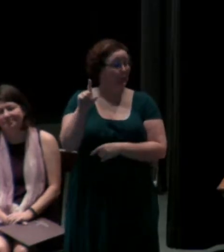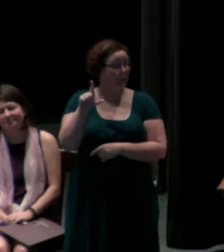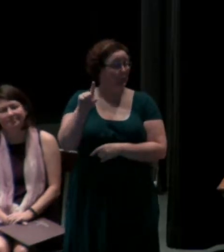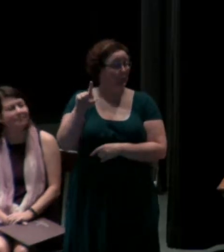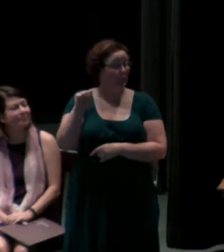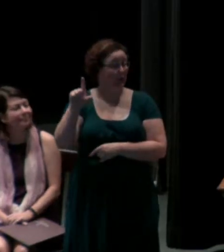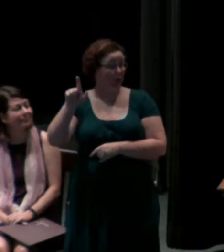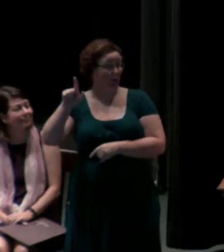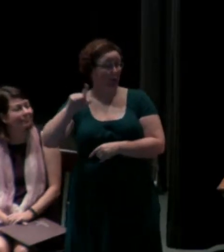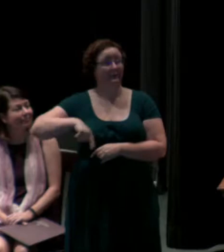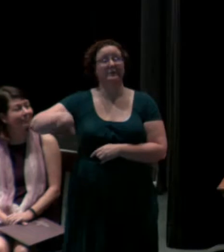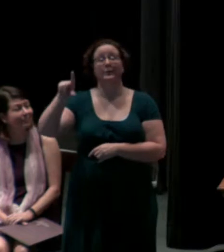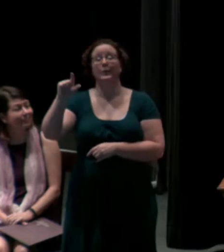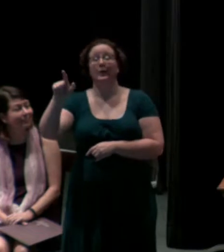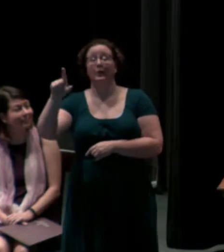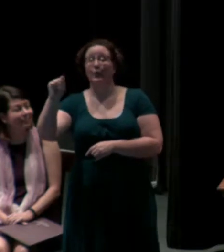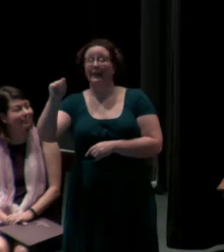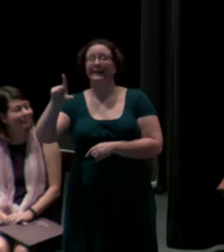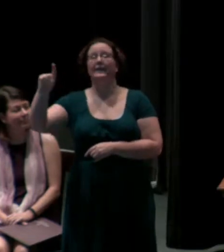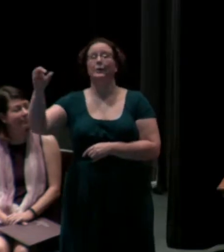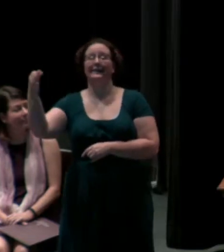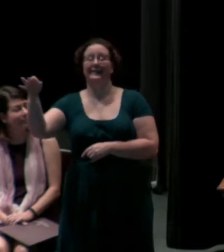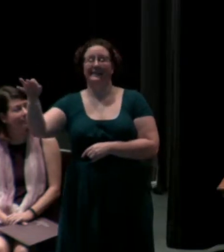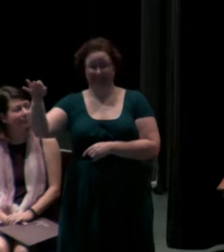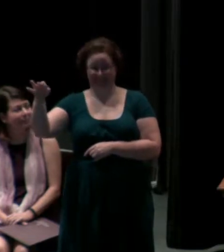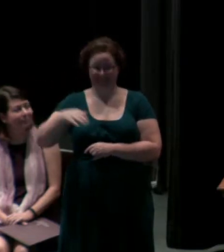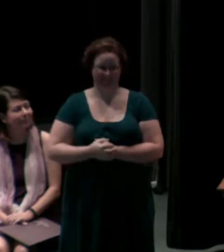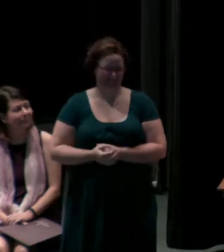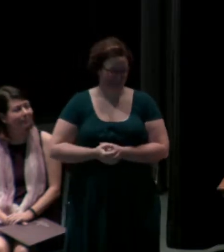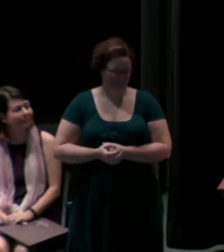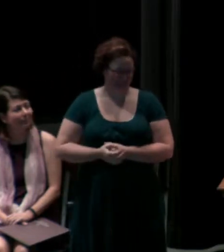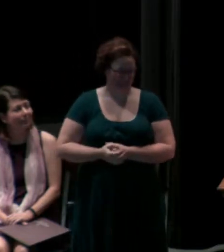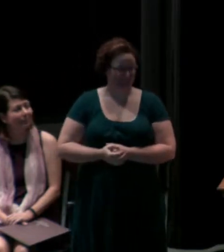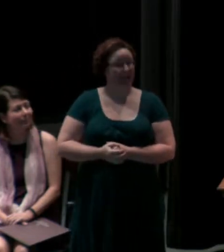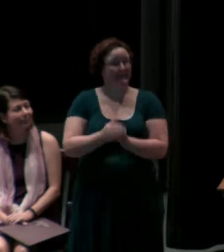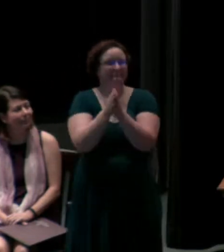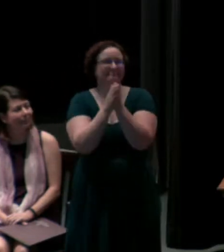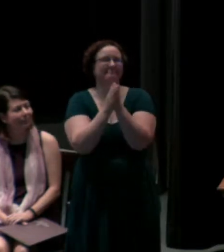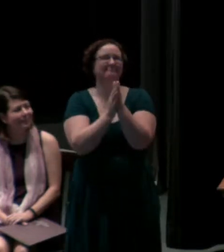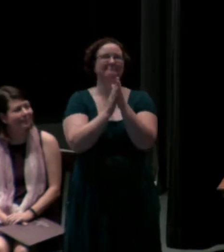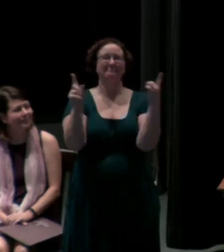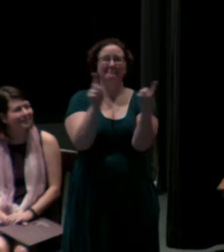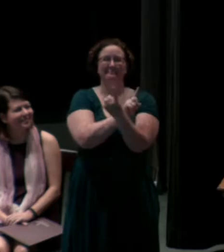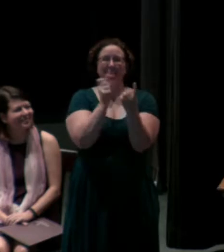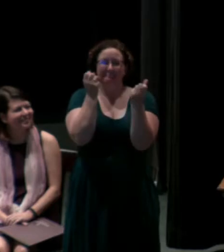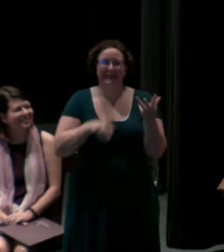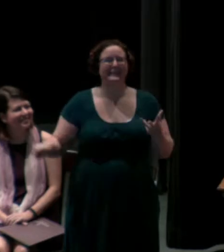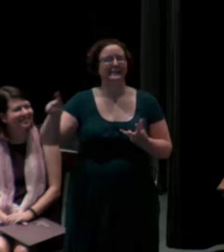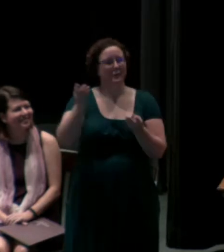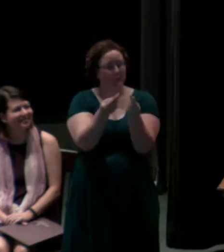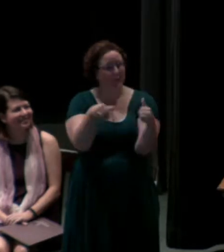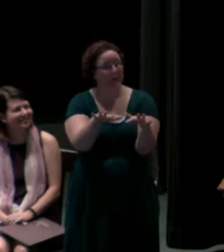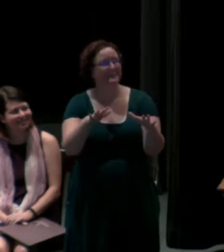2021, 2020, and 2019 in Buttrick Hall. I am looking forward to seeing many of you around campus this year, and I am